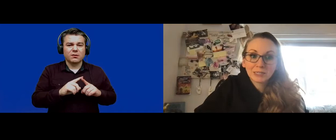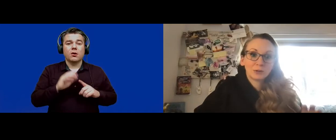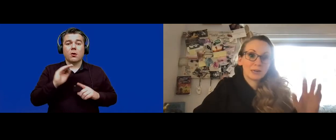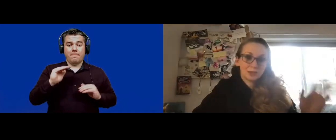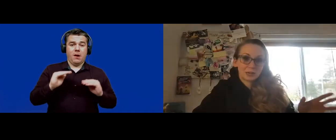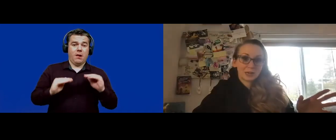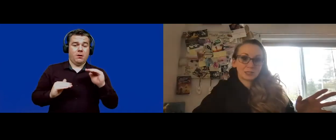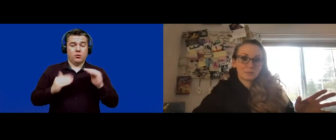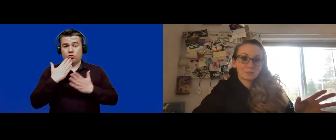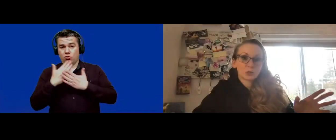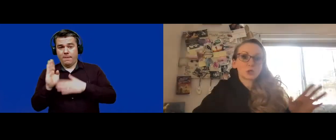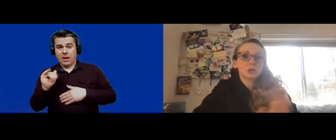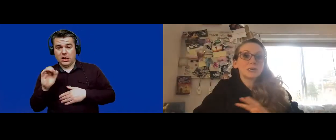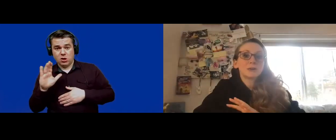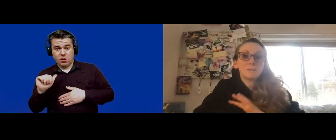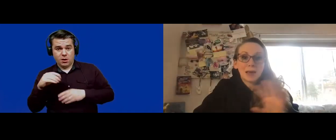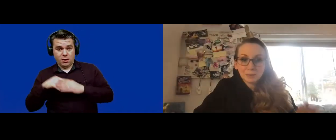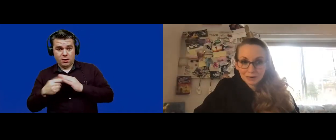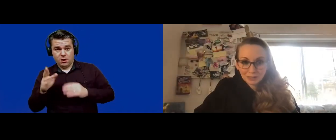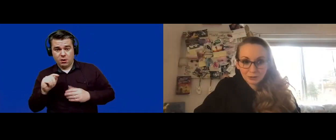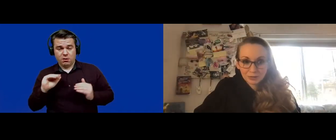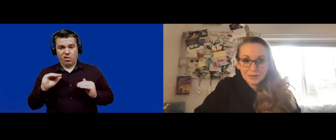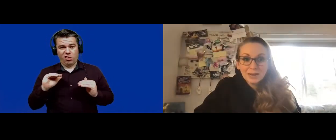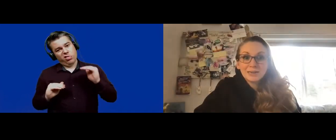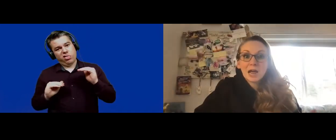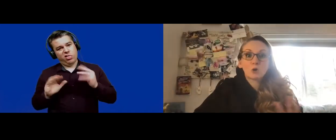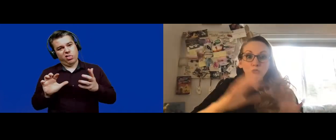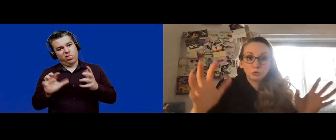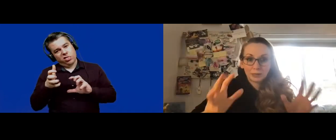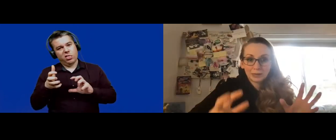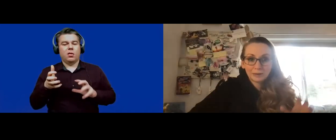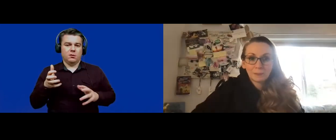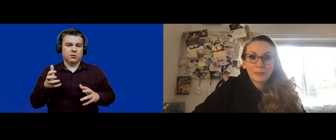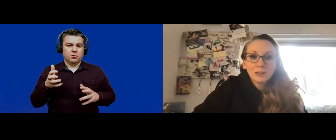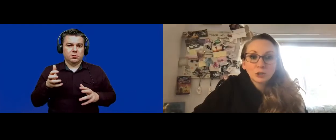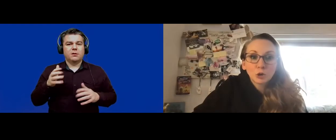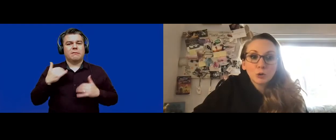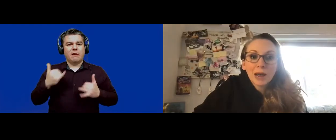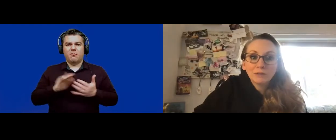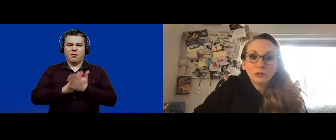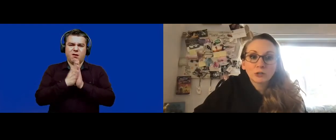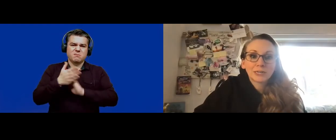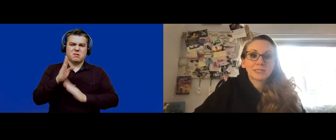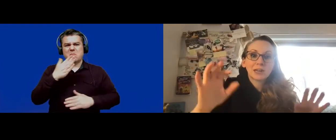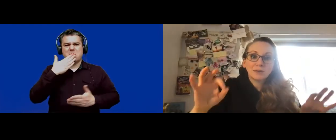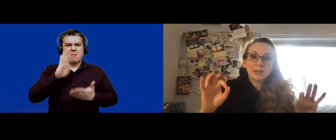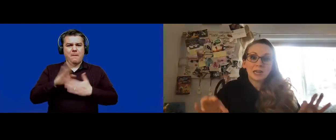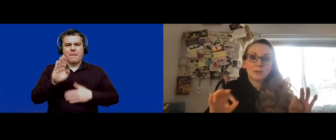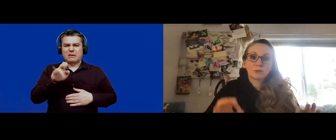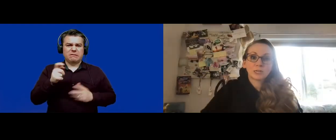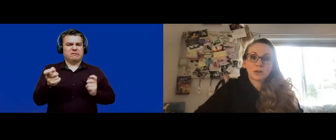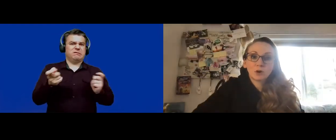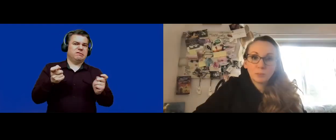good bacteria in the gut, turning it to bad bacteria now ruling. So you have to understand 70